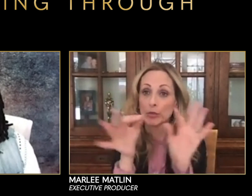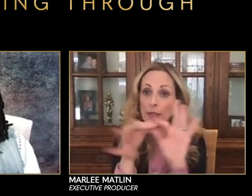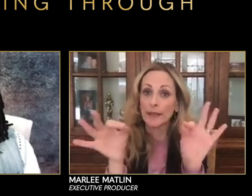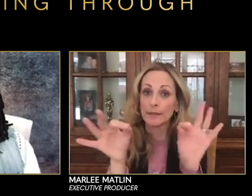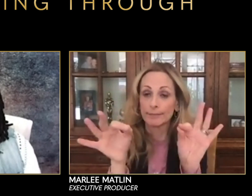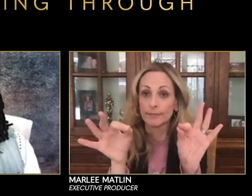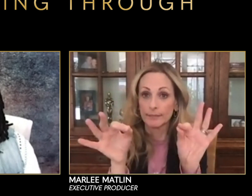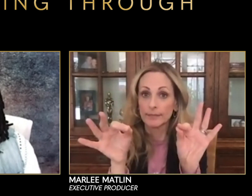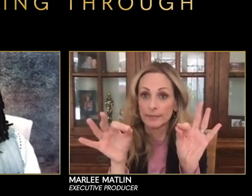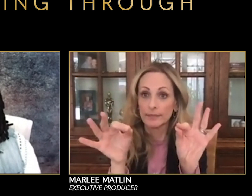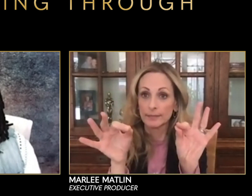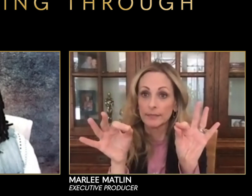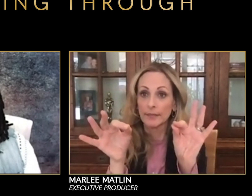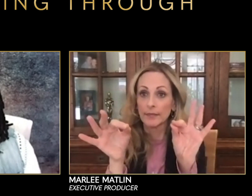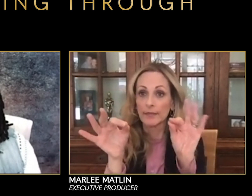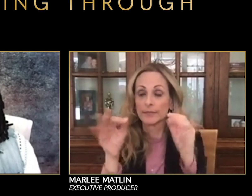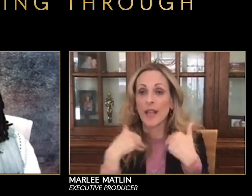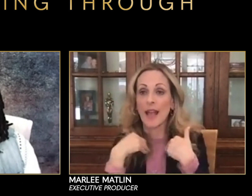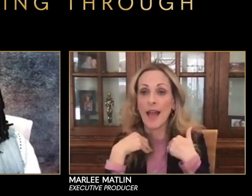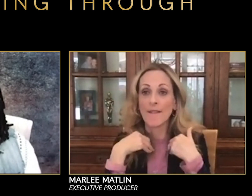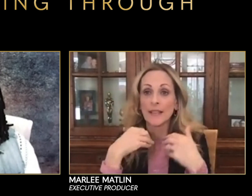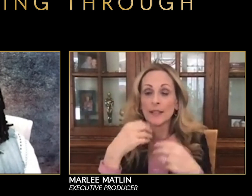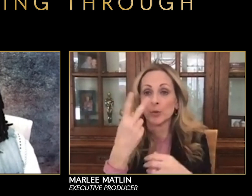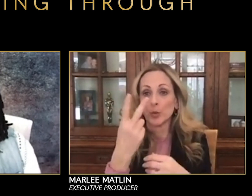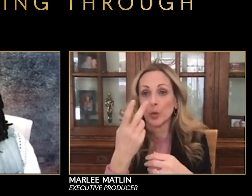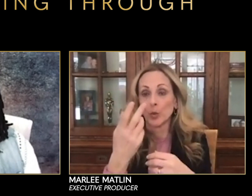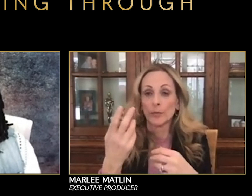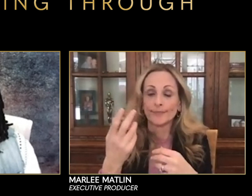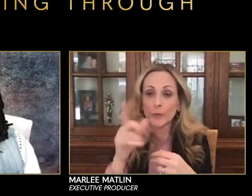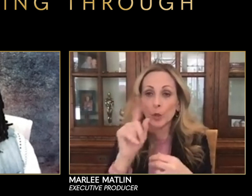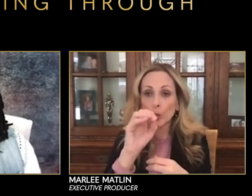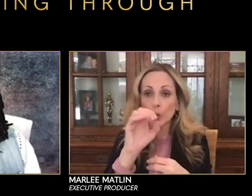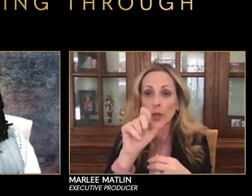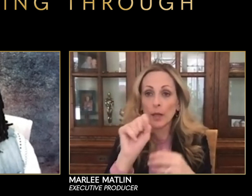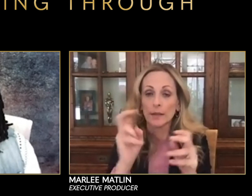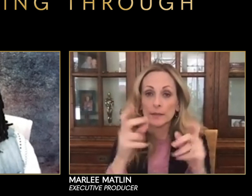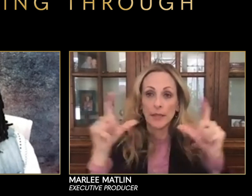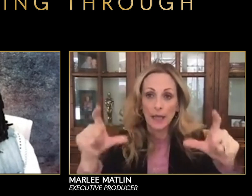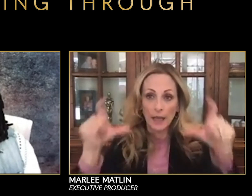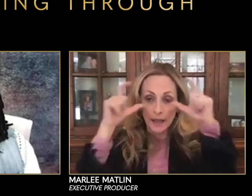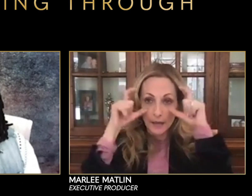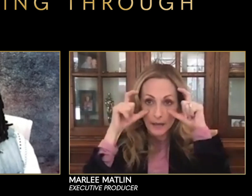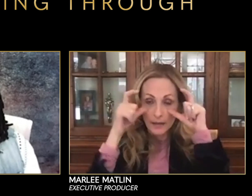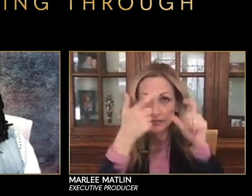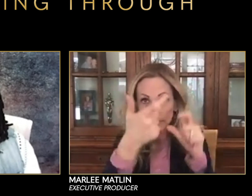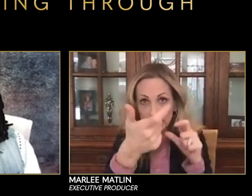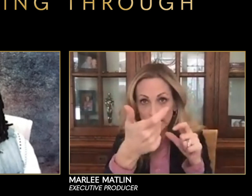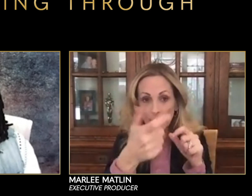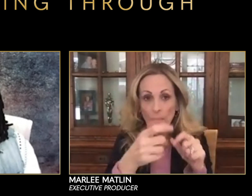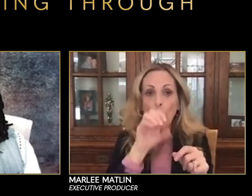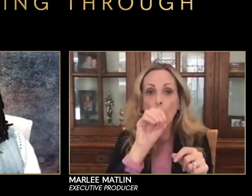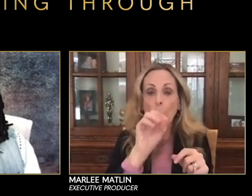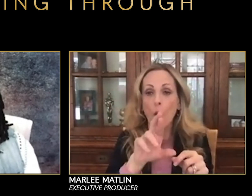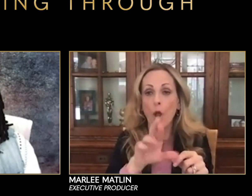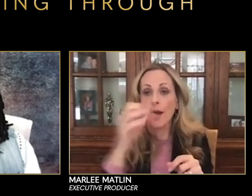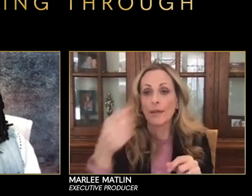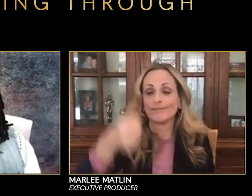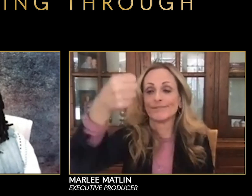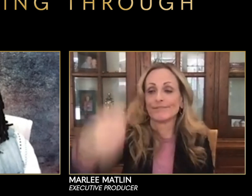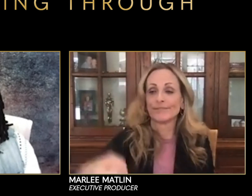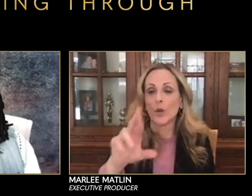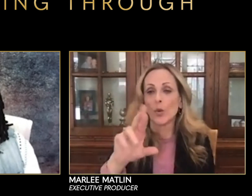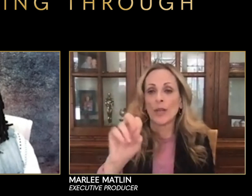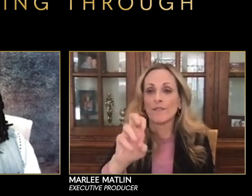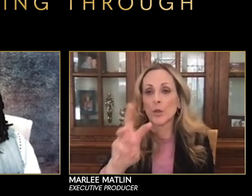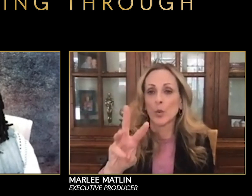theaters do provide captions these days. Mm-hmm. They have, there's different tools that they use. They use either the glasses that you